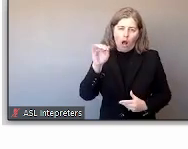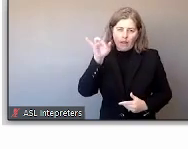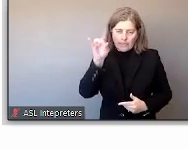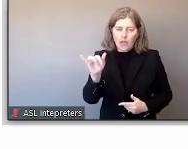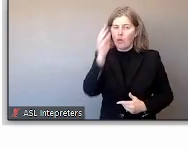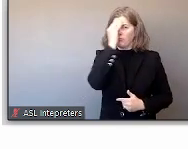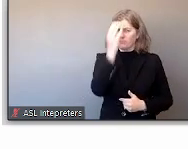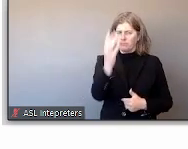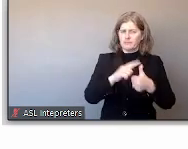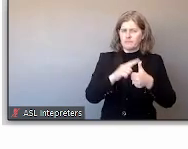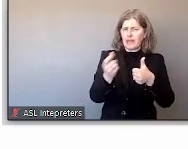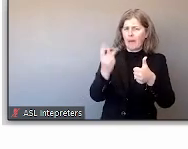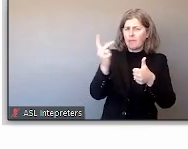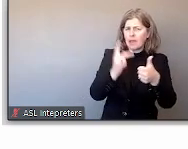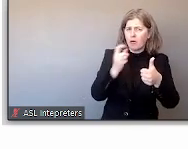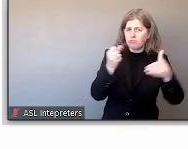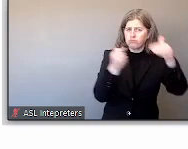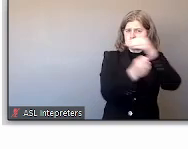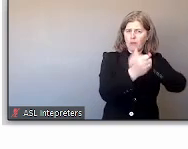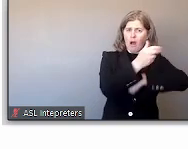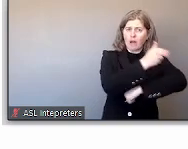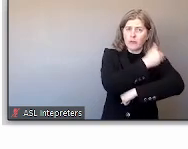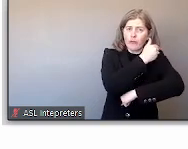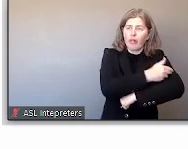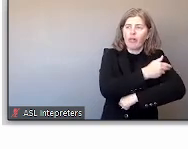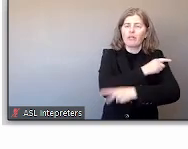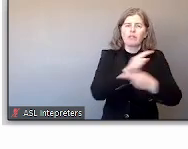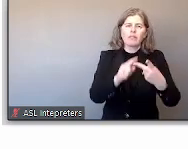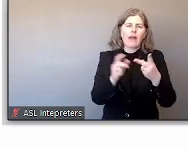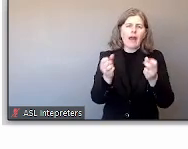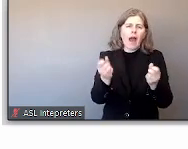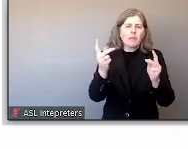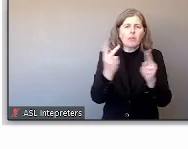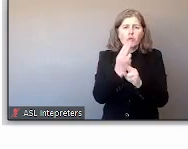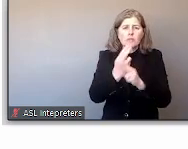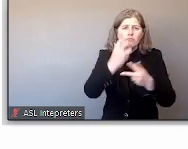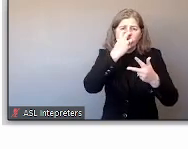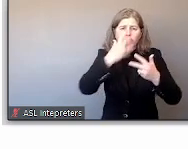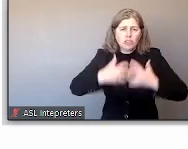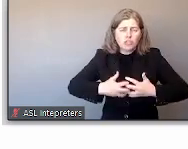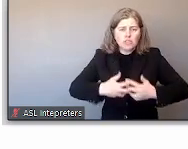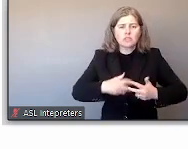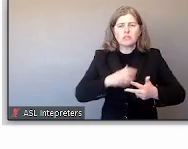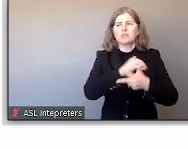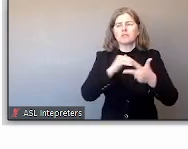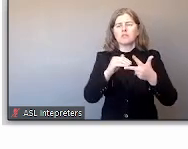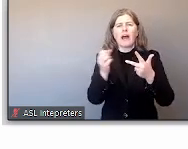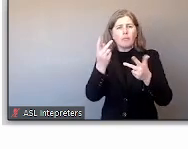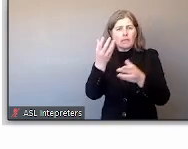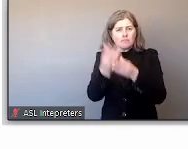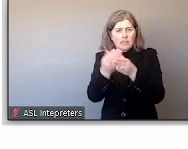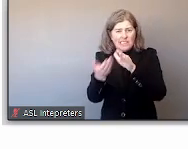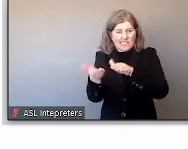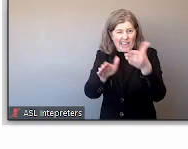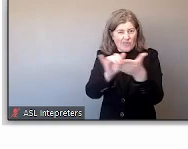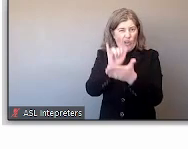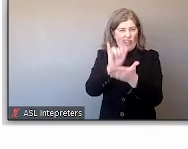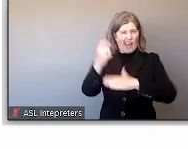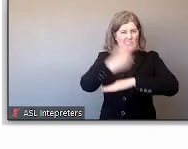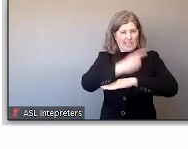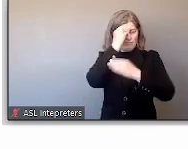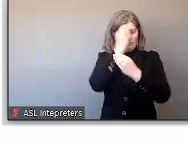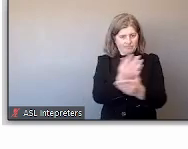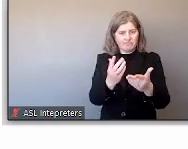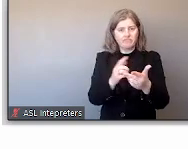number of people currently in the hospital, the number of people on ventilators, the number of deaths for this day and